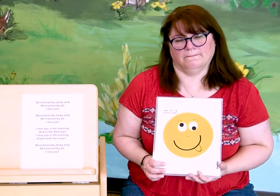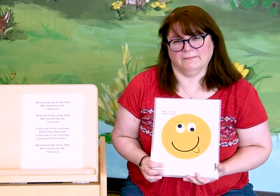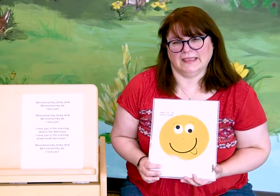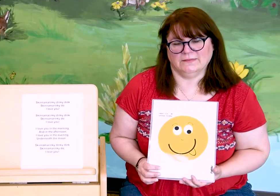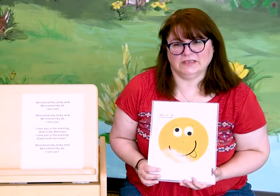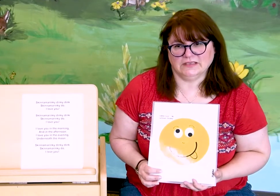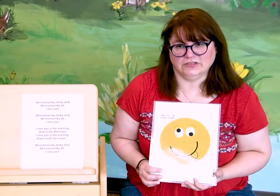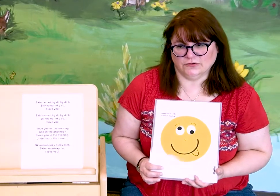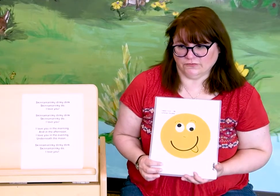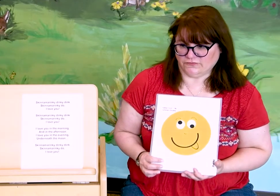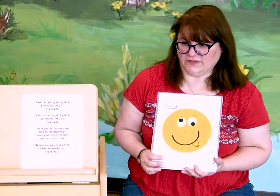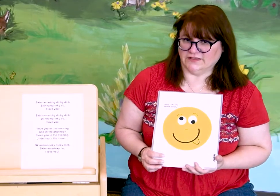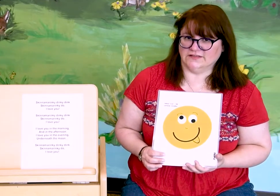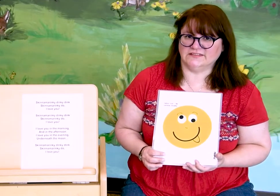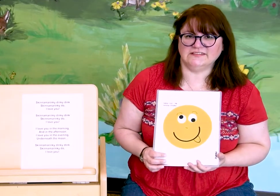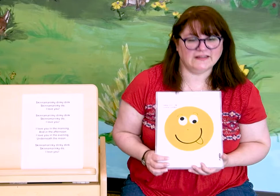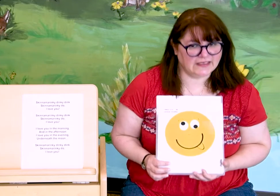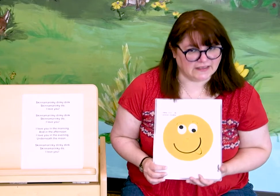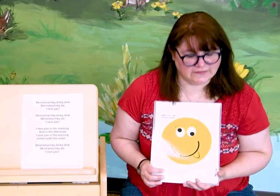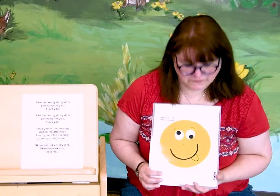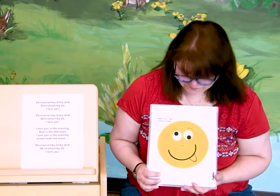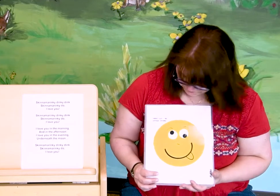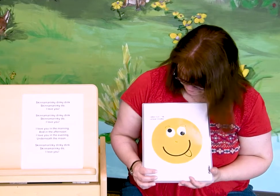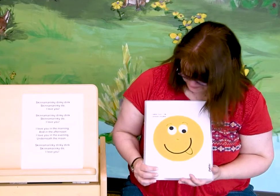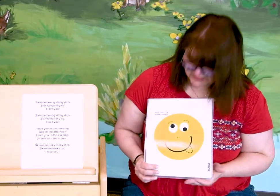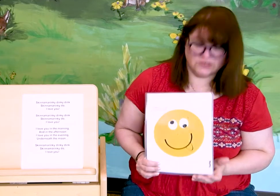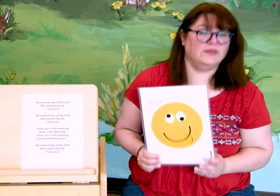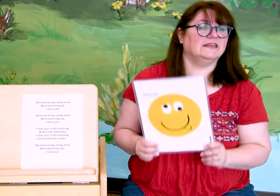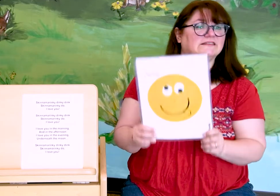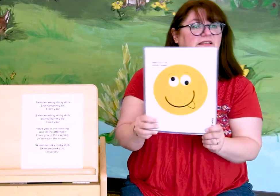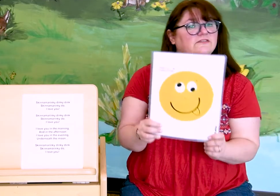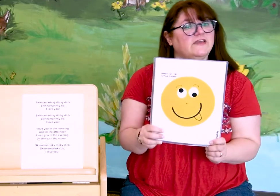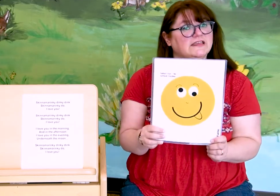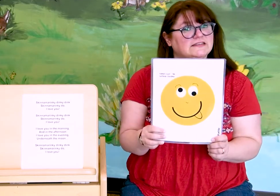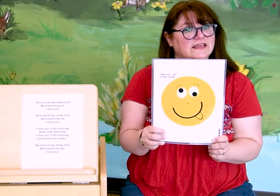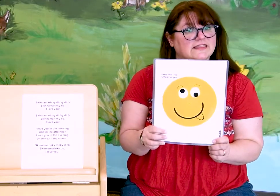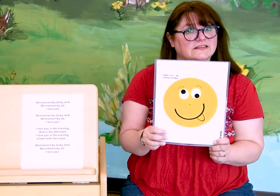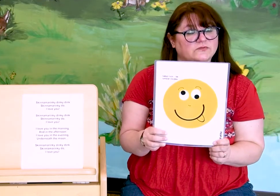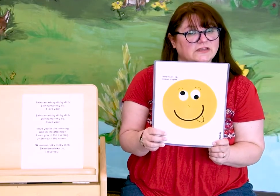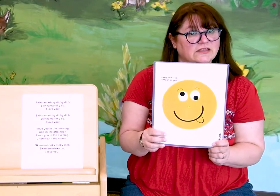Maybe you feel silly. Can you make a silly face like this one here?